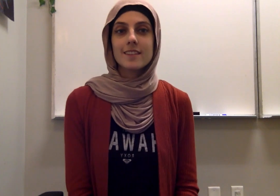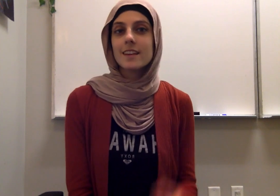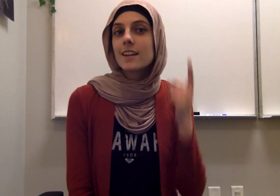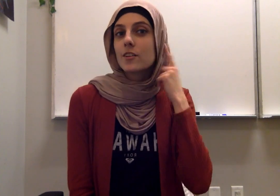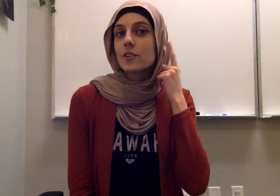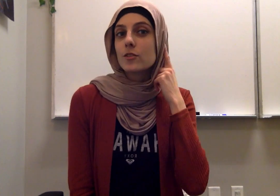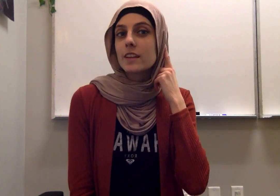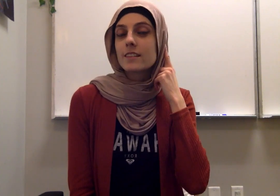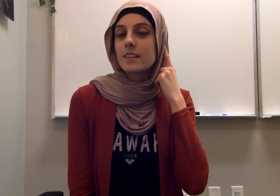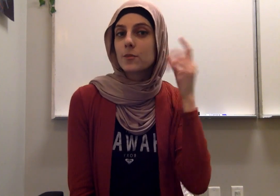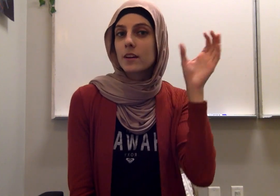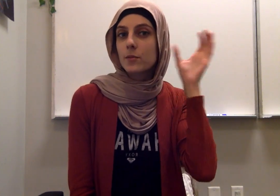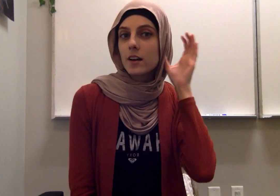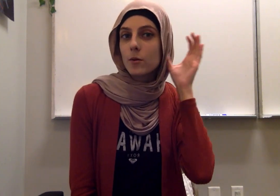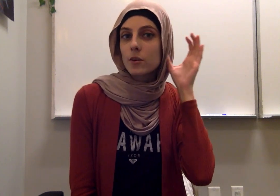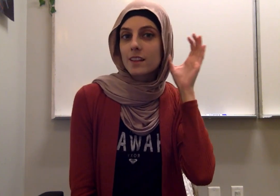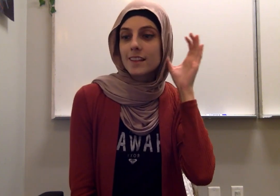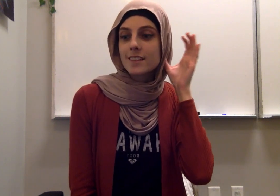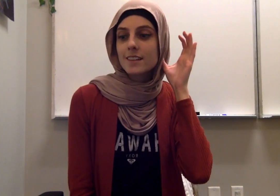Listen, you can do listen this way as well, or listen.